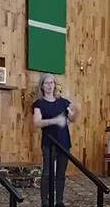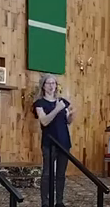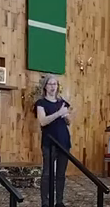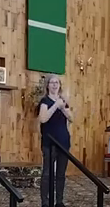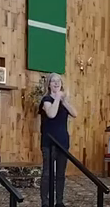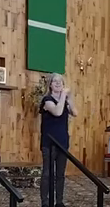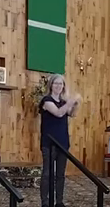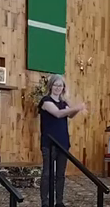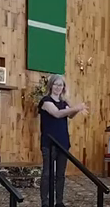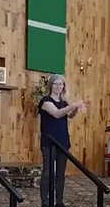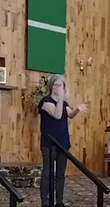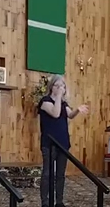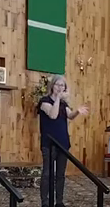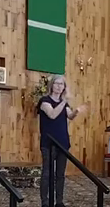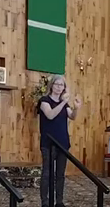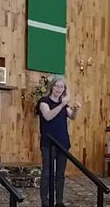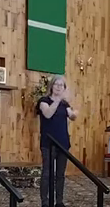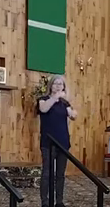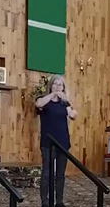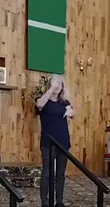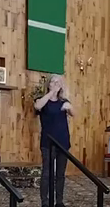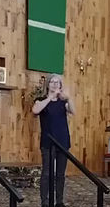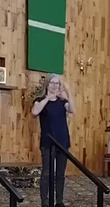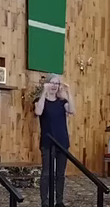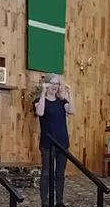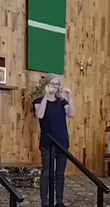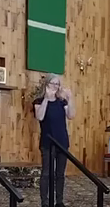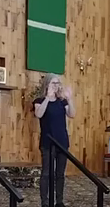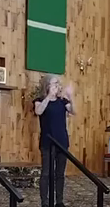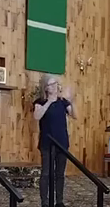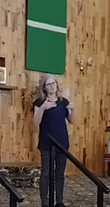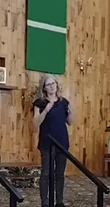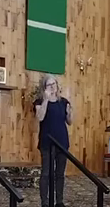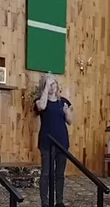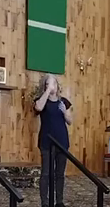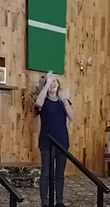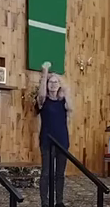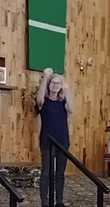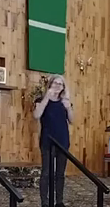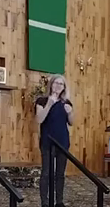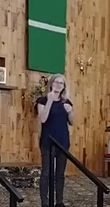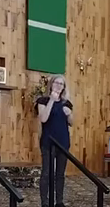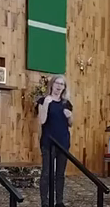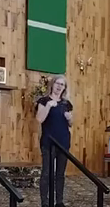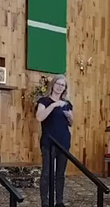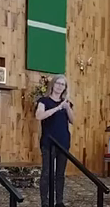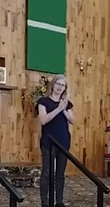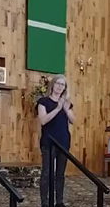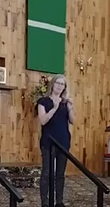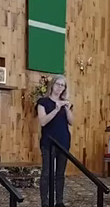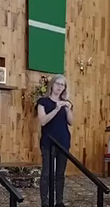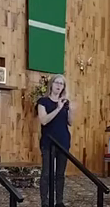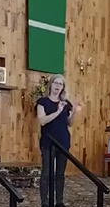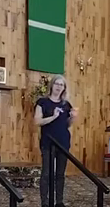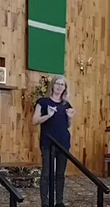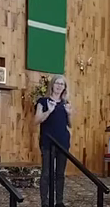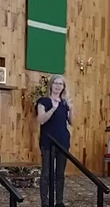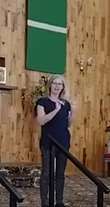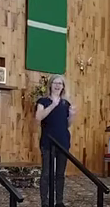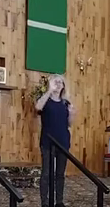helps, wonderful ways that God has given to us to become more like ourselves,